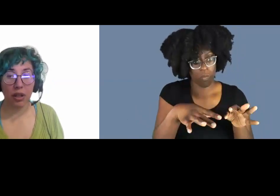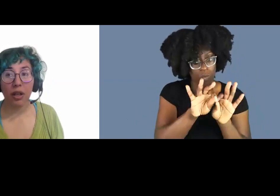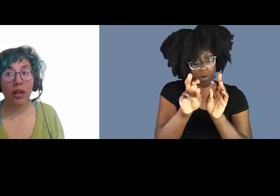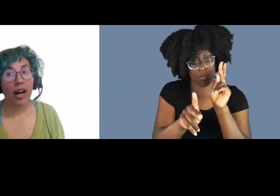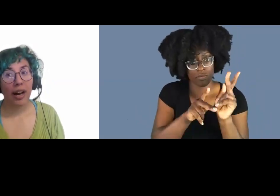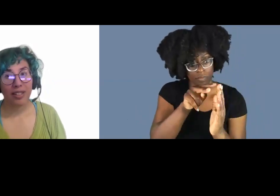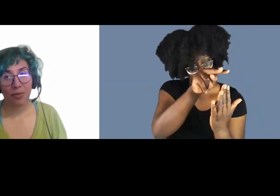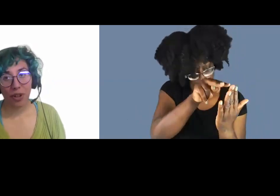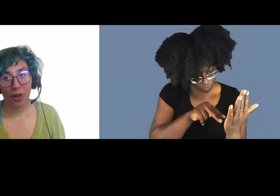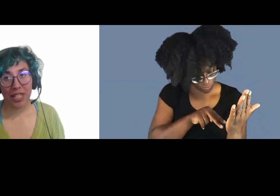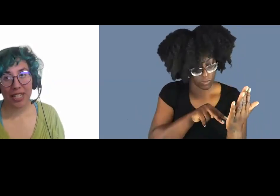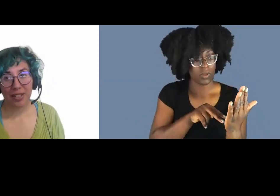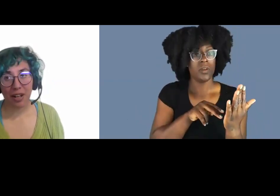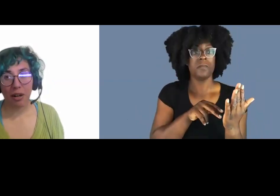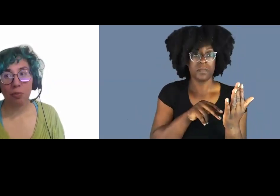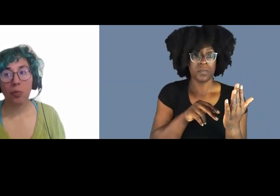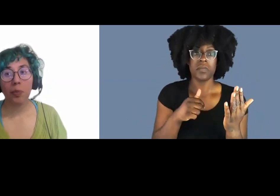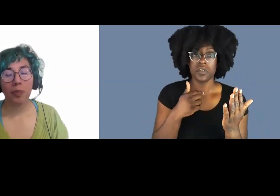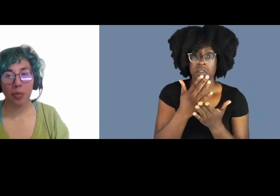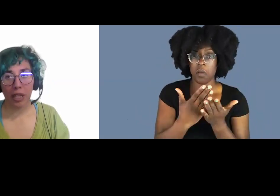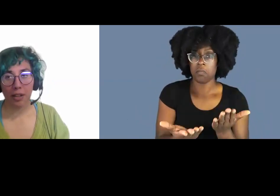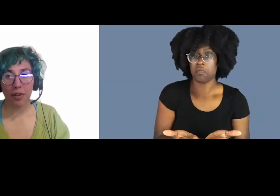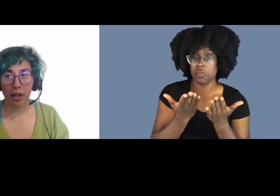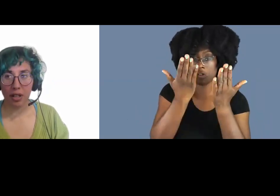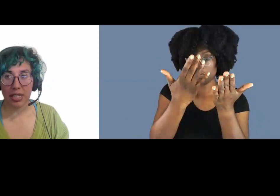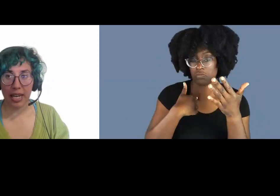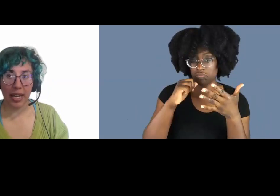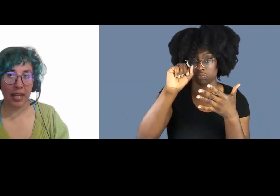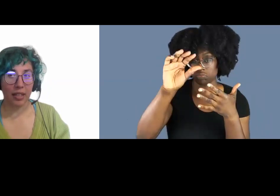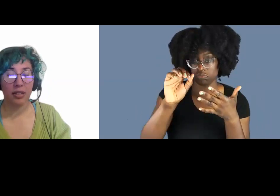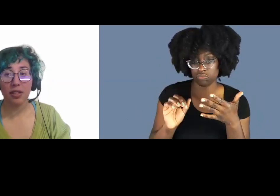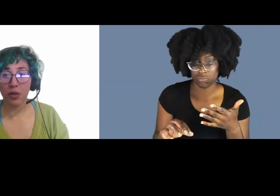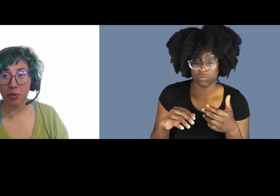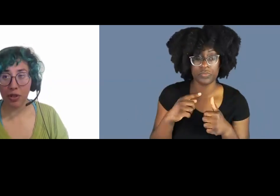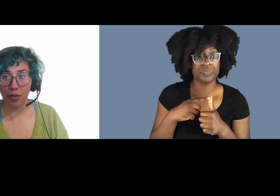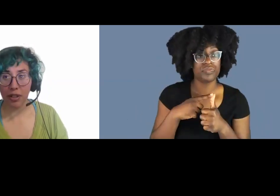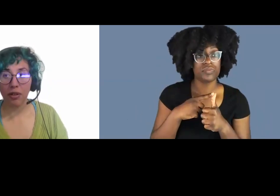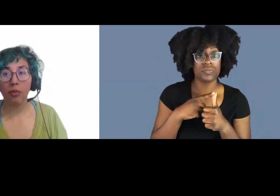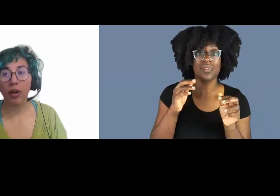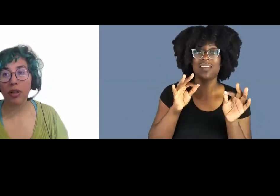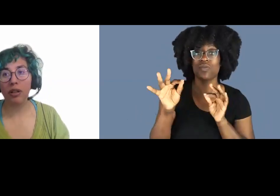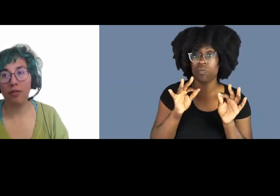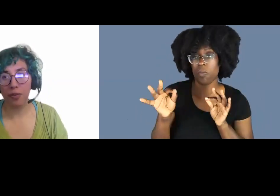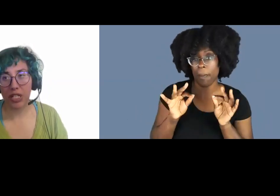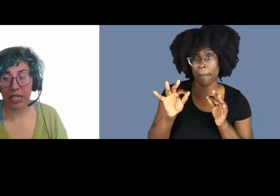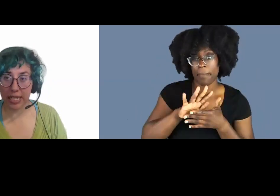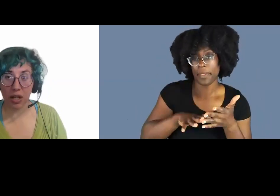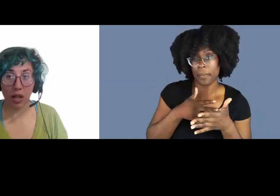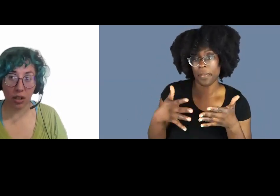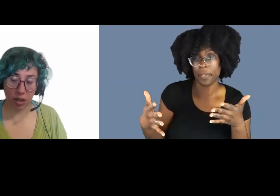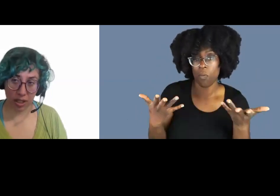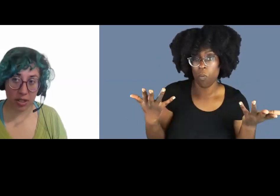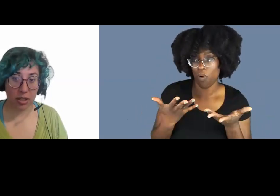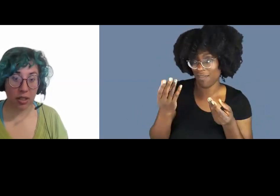understood, some recommendations are give us a description of it, what the information